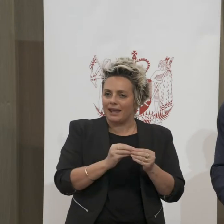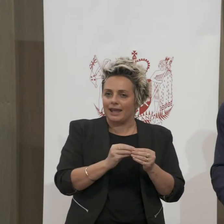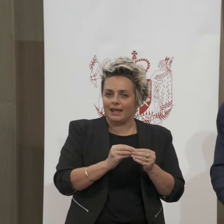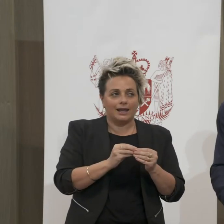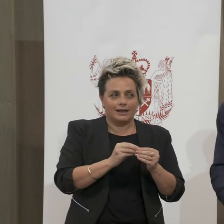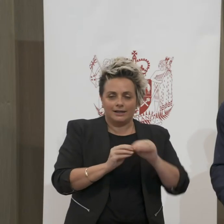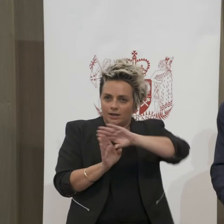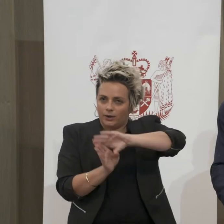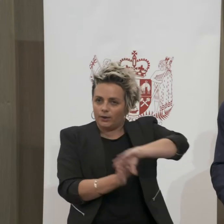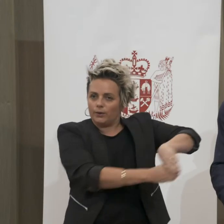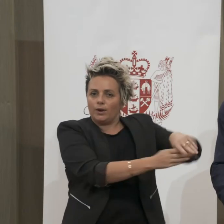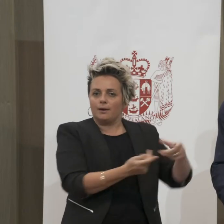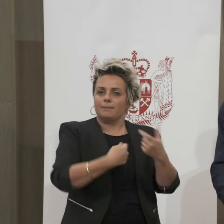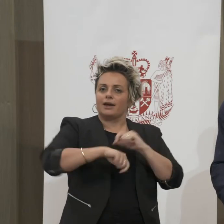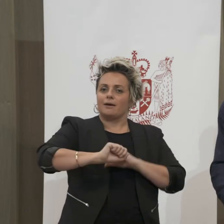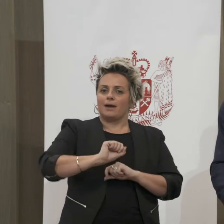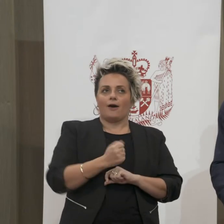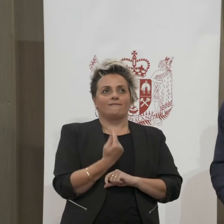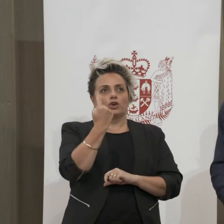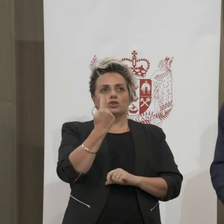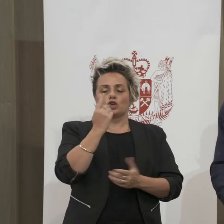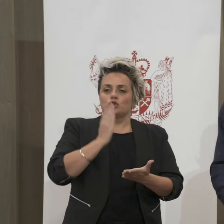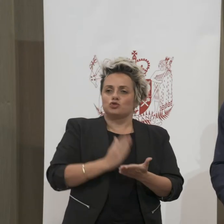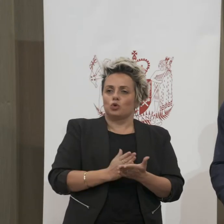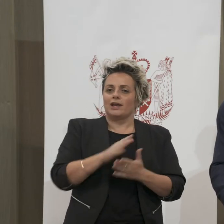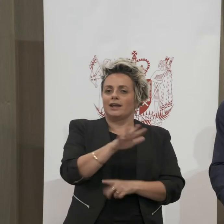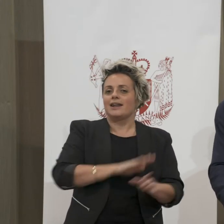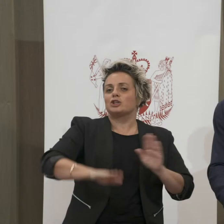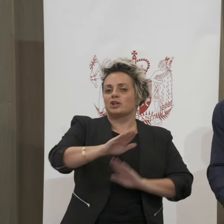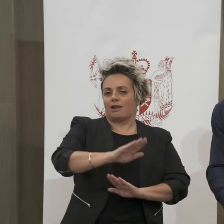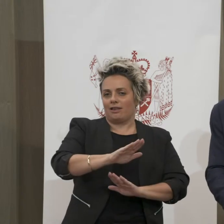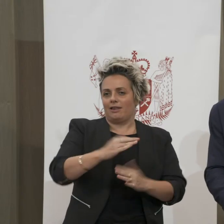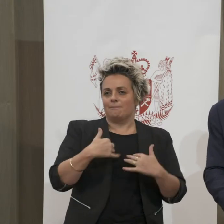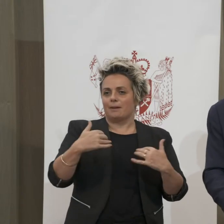become our first truly national public health service.